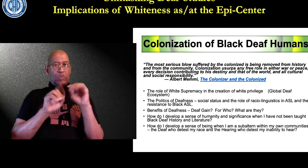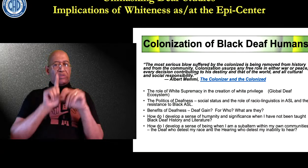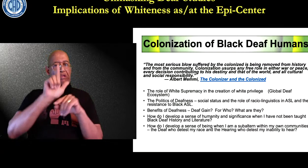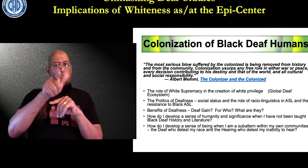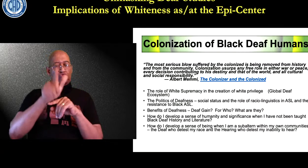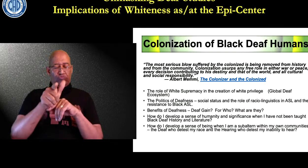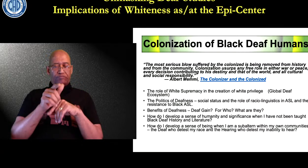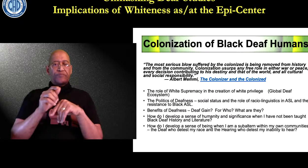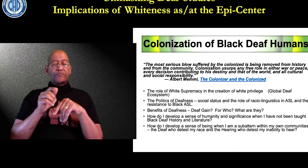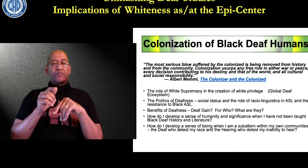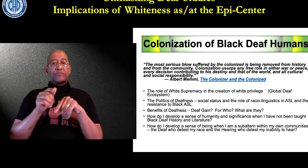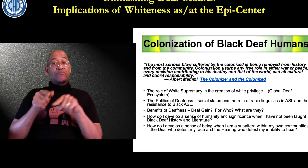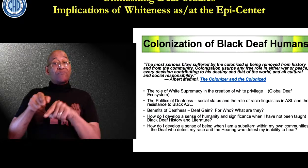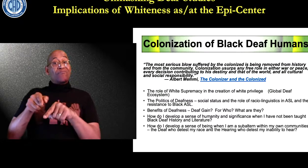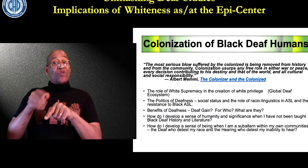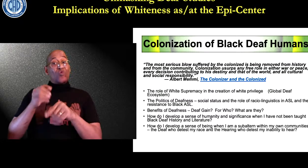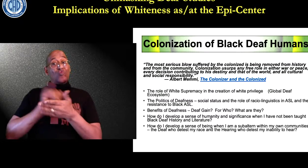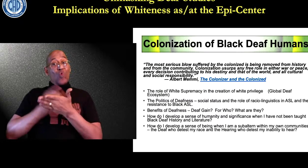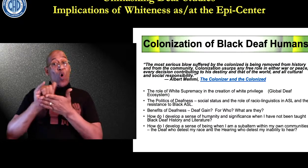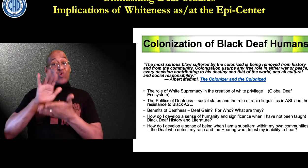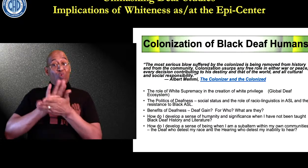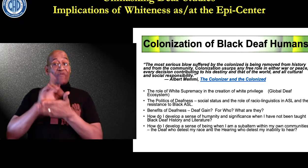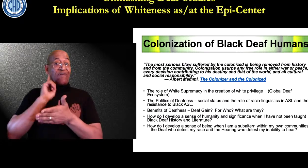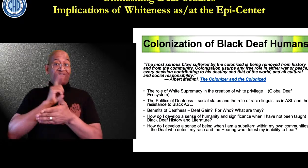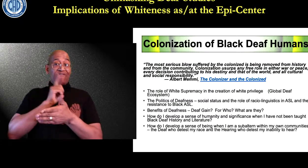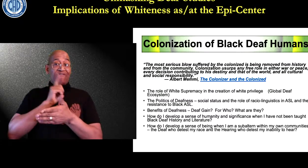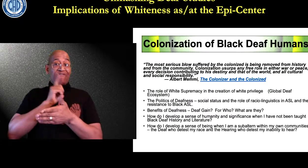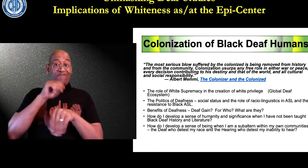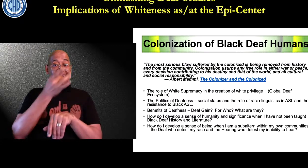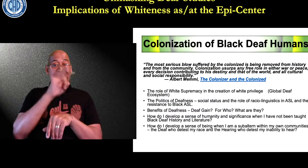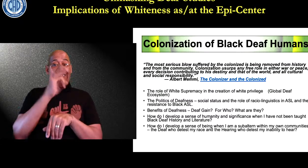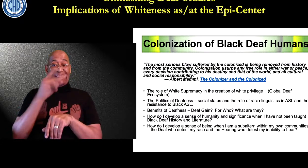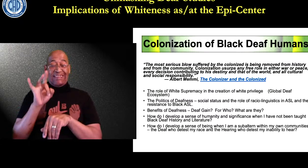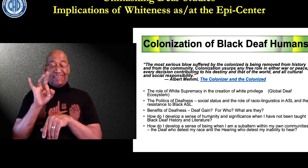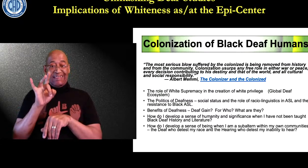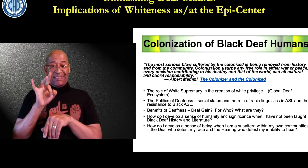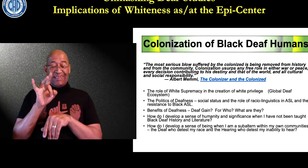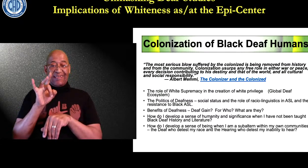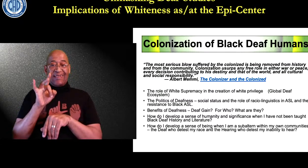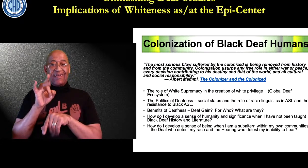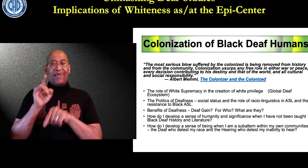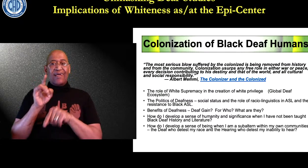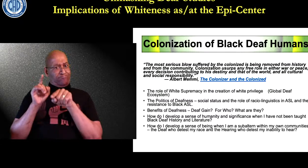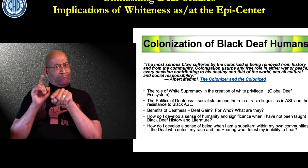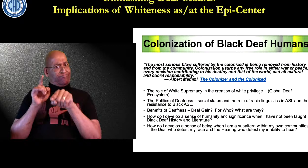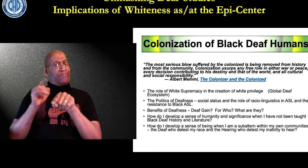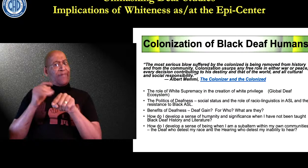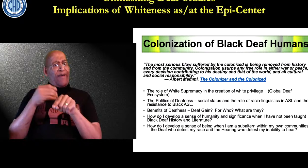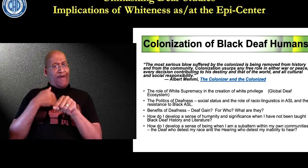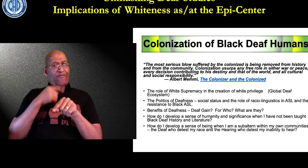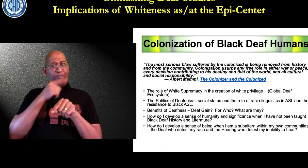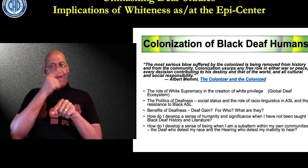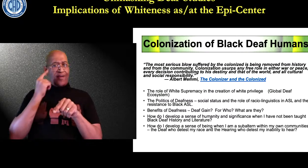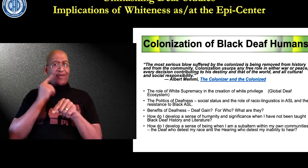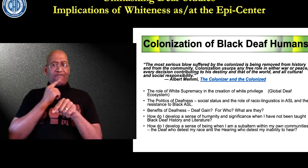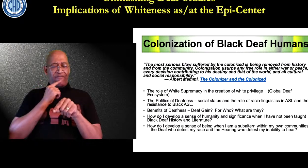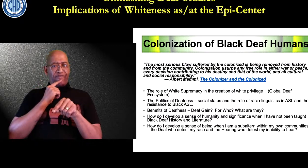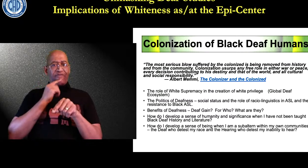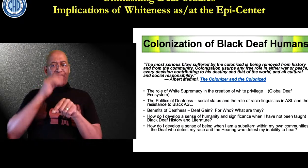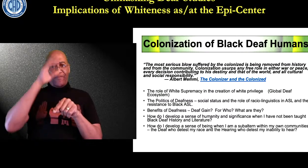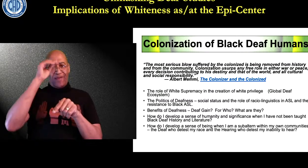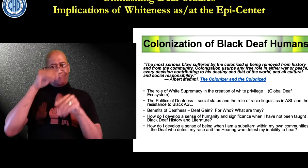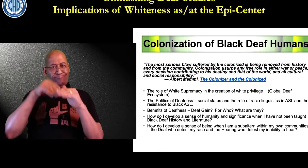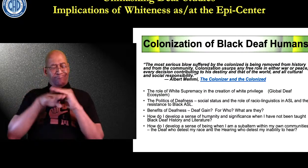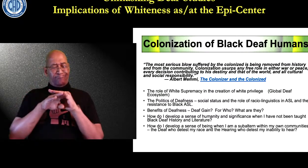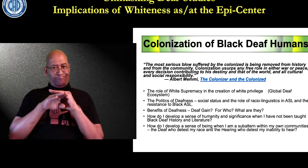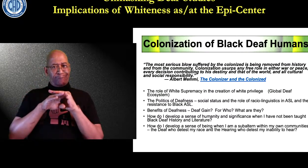that the American school was started in 1817, there were no Black students at that time. The New York School for the